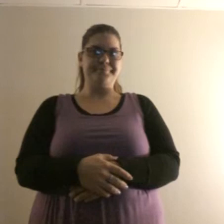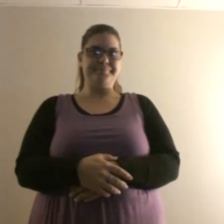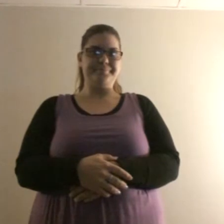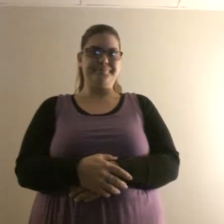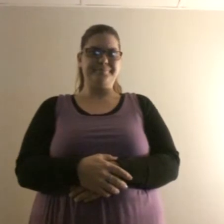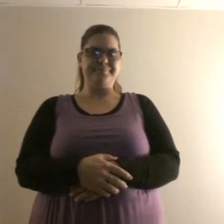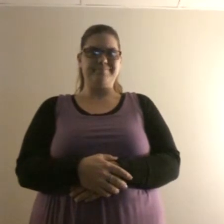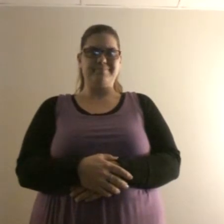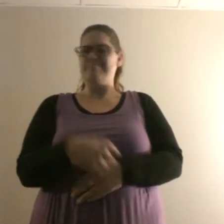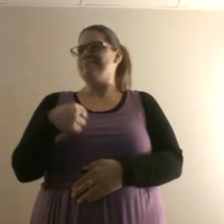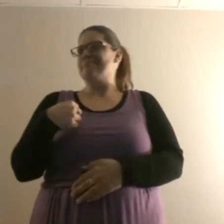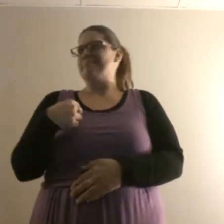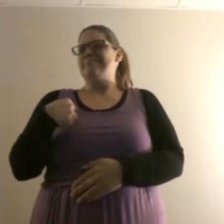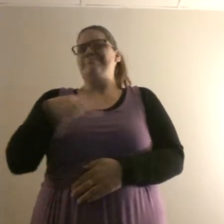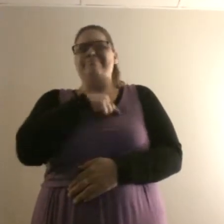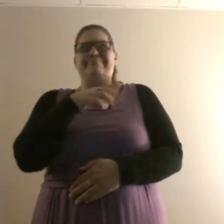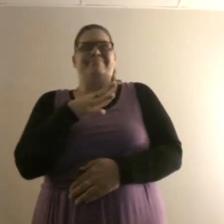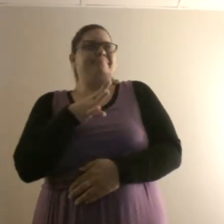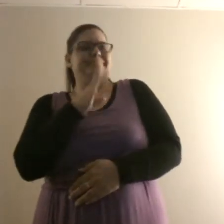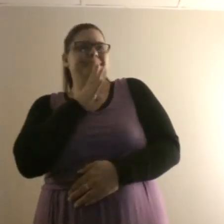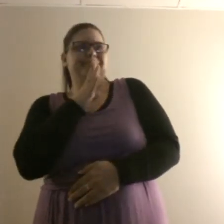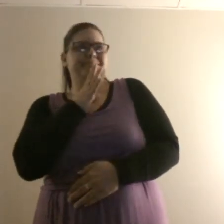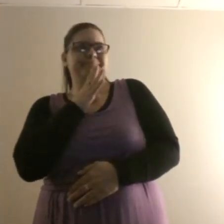we are talking about March 1776.